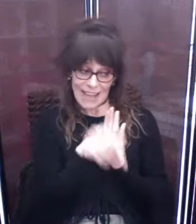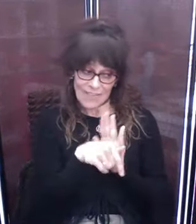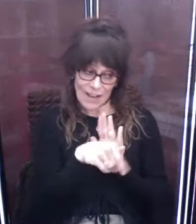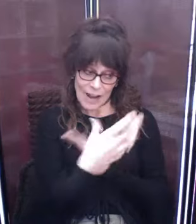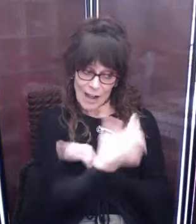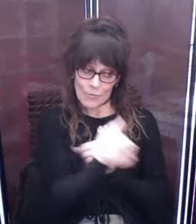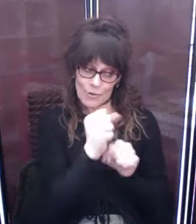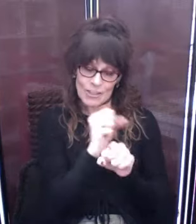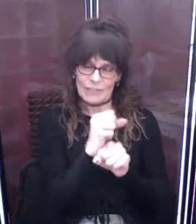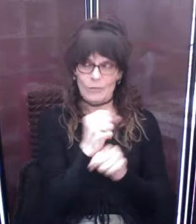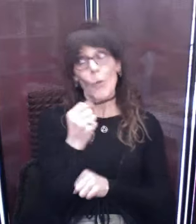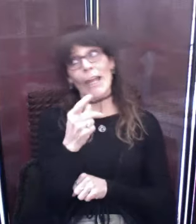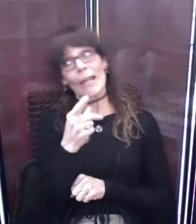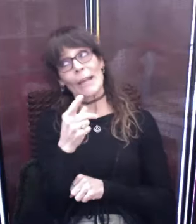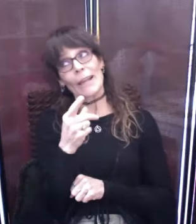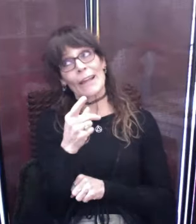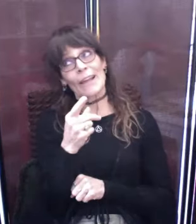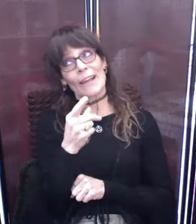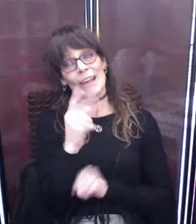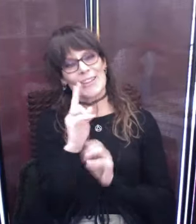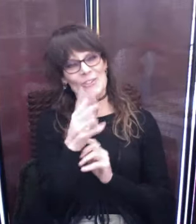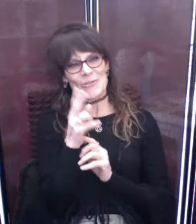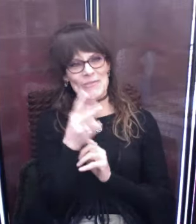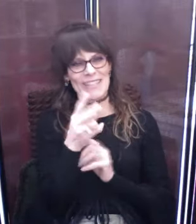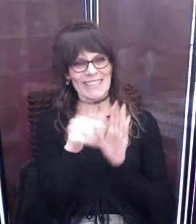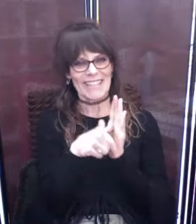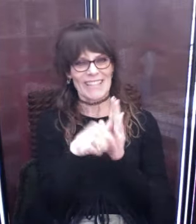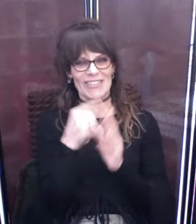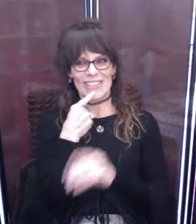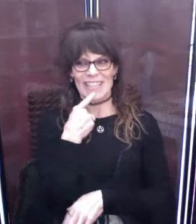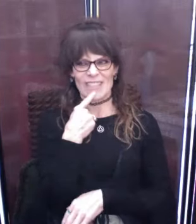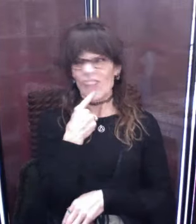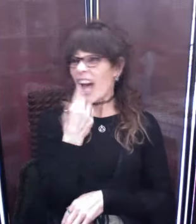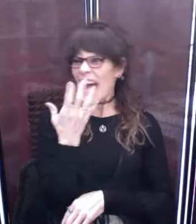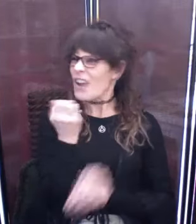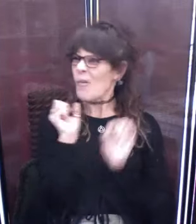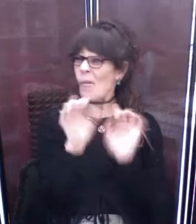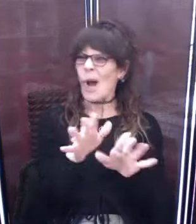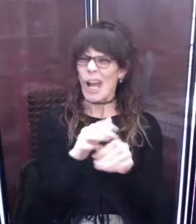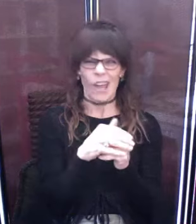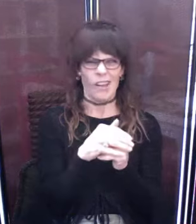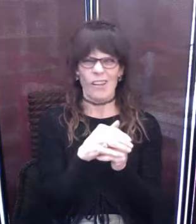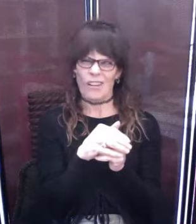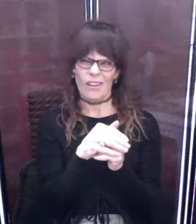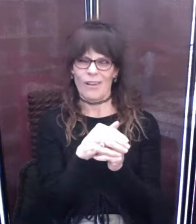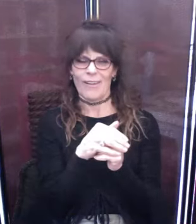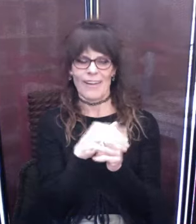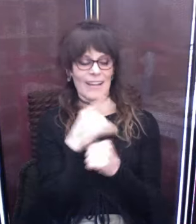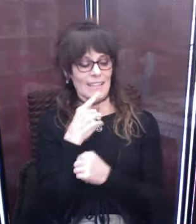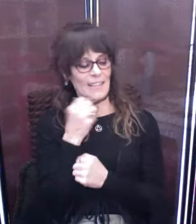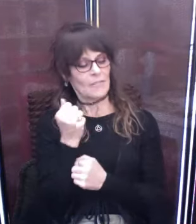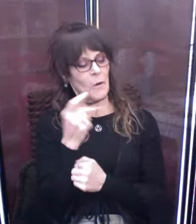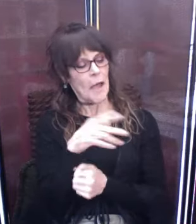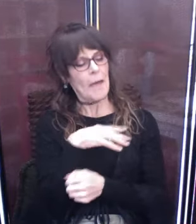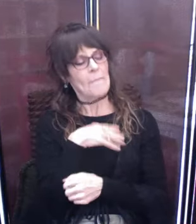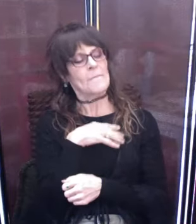said, "Okay." 2 minutes into it, she said, "I don't want to do this anymore." And I said, "Oh, yeah?" And she said, "I